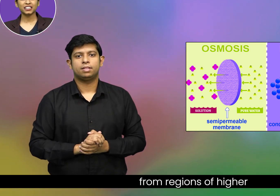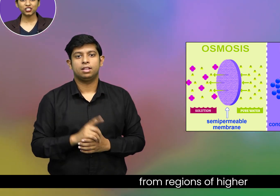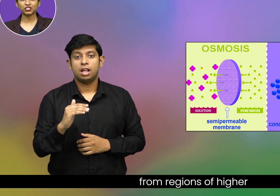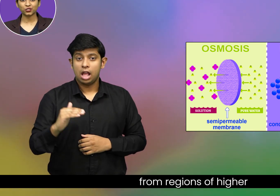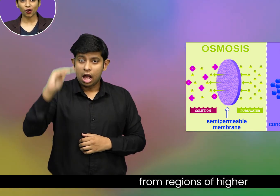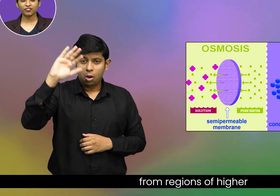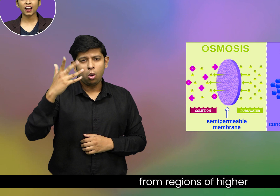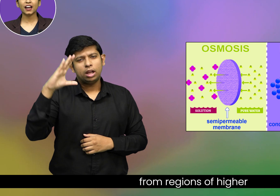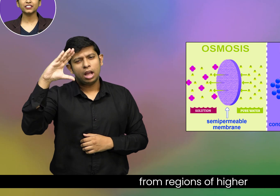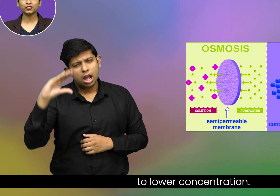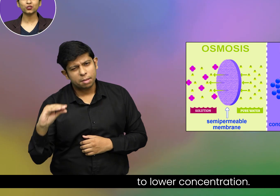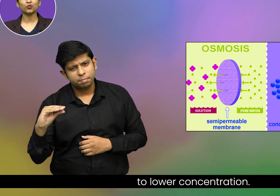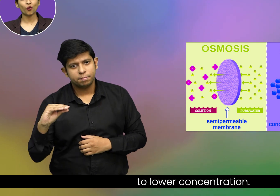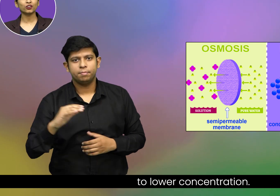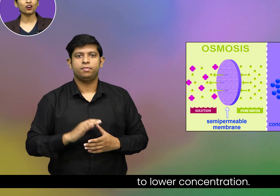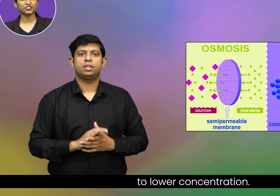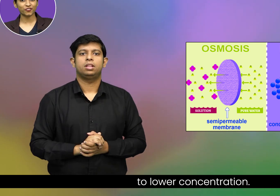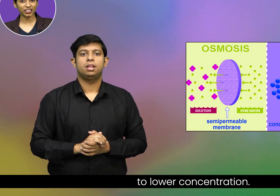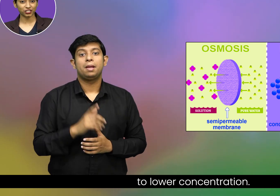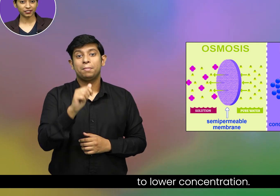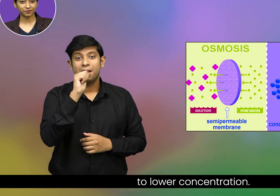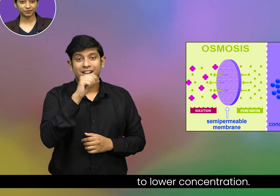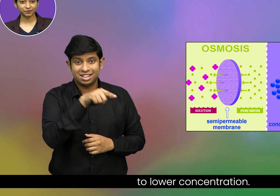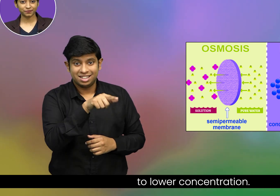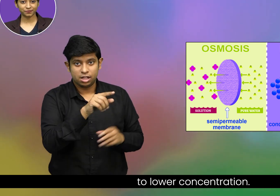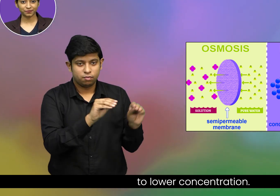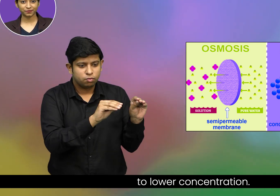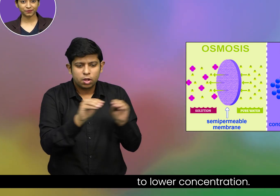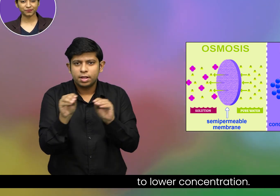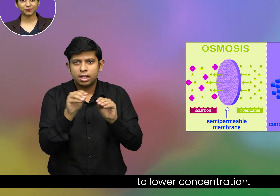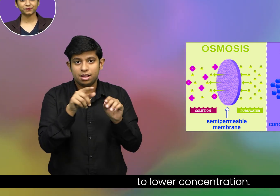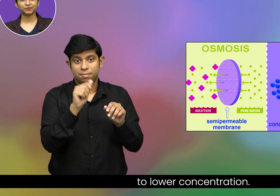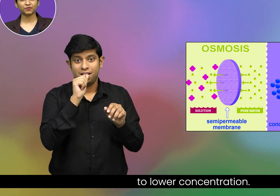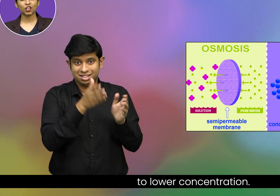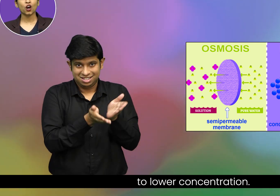from regions of higher to lower concentration.